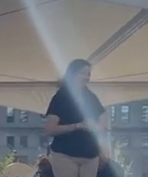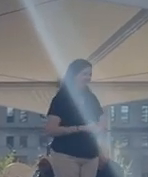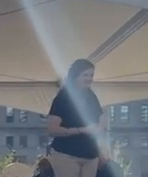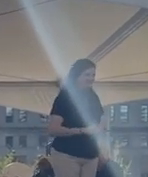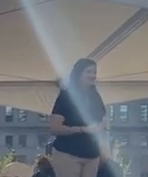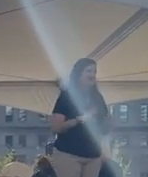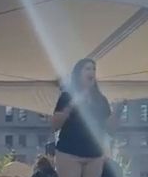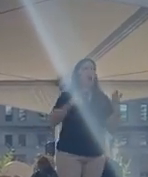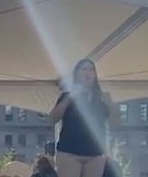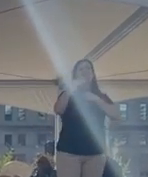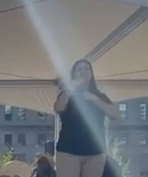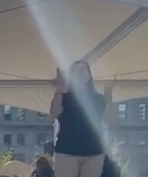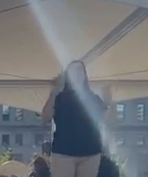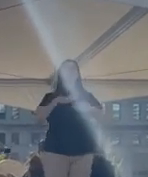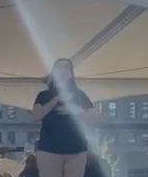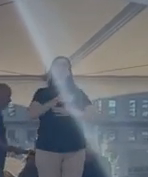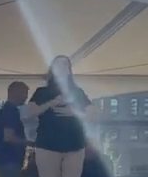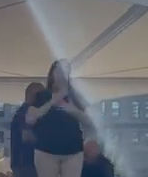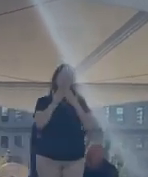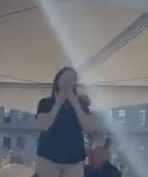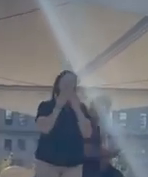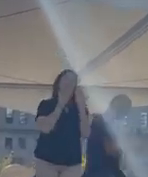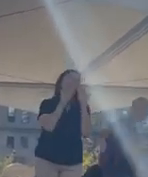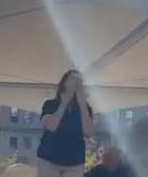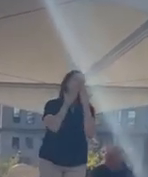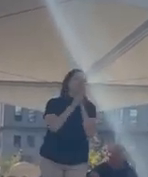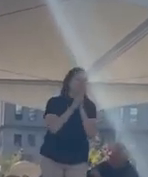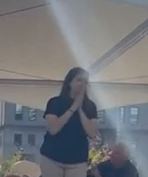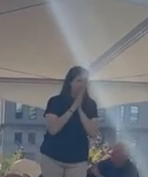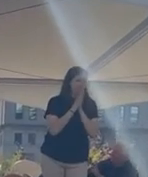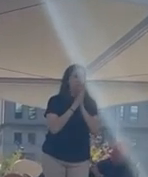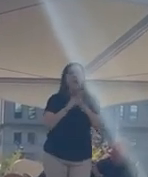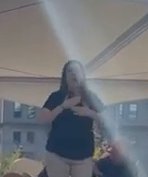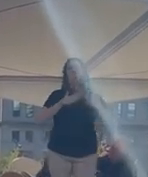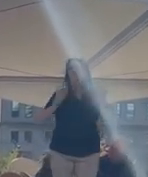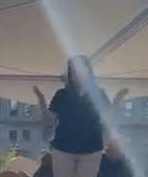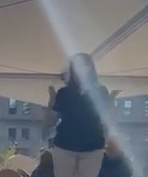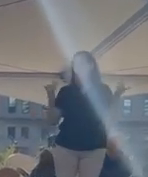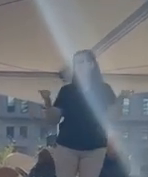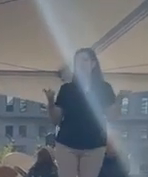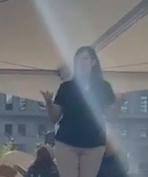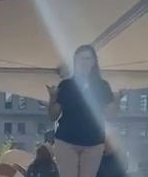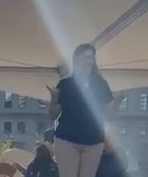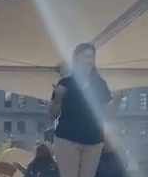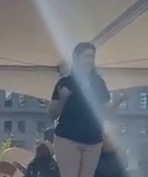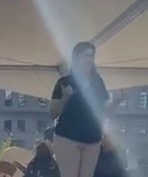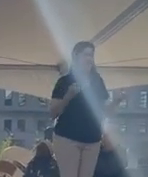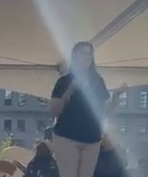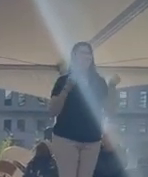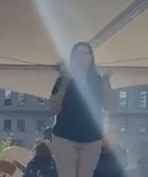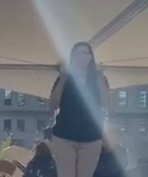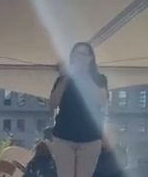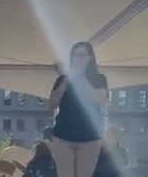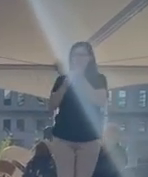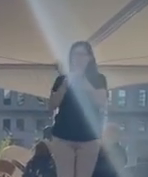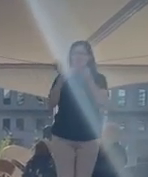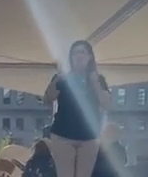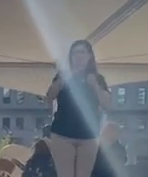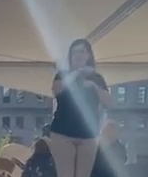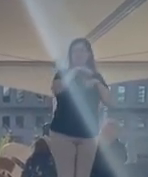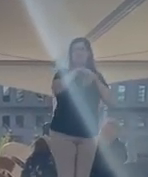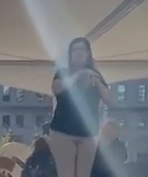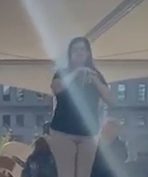I want to express my sincere gratitude and appreciation for being here with all of you in support of this